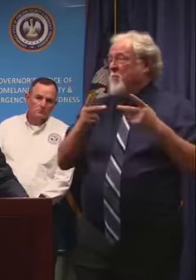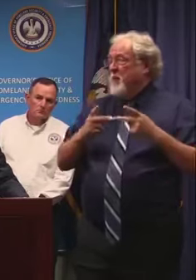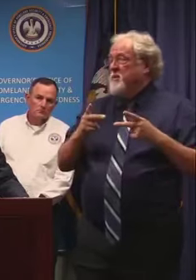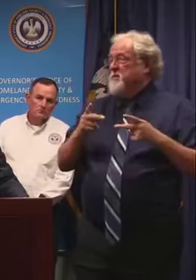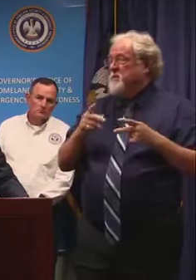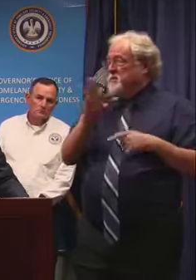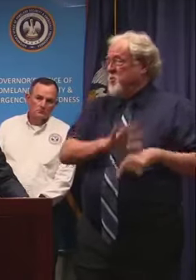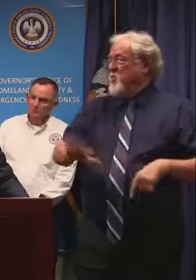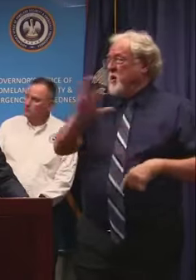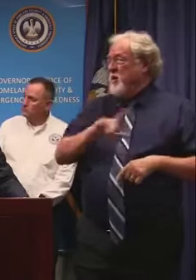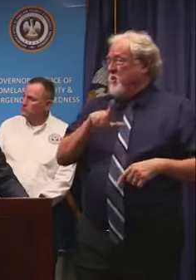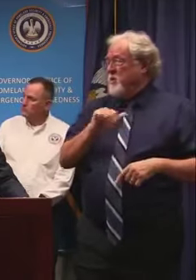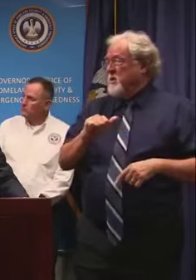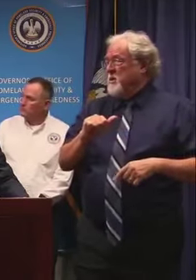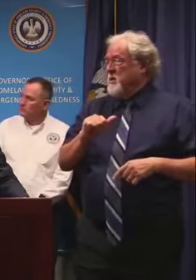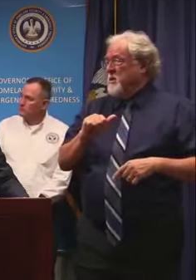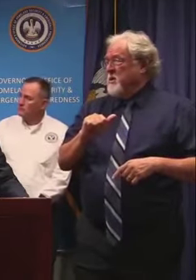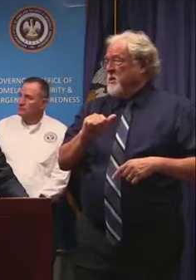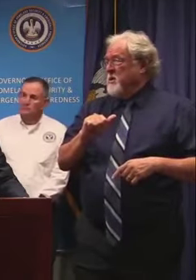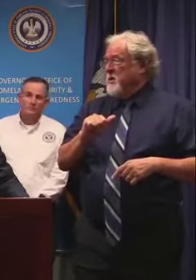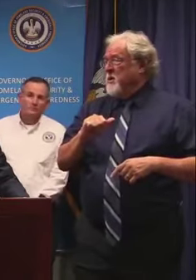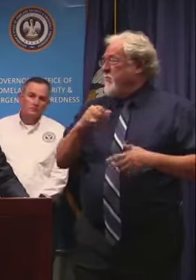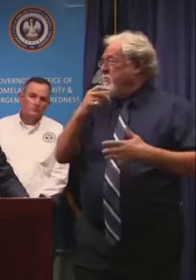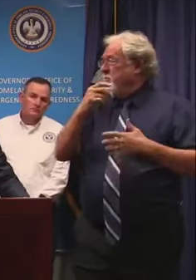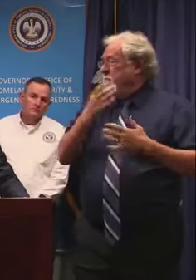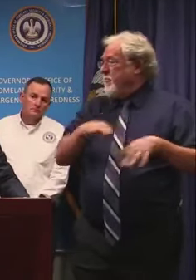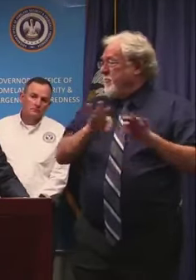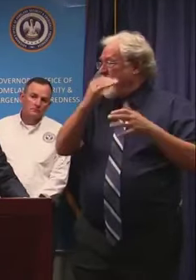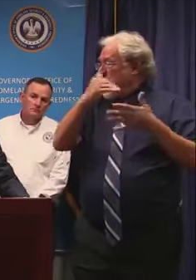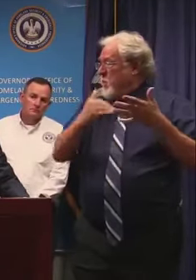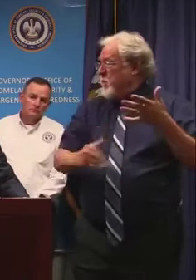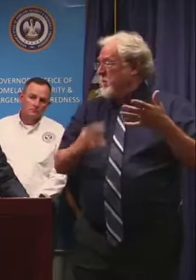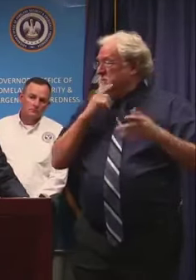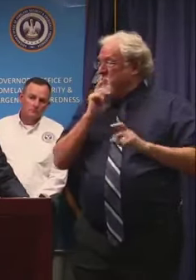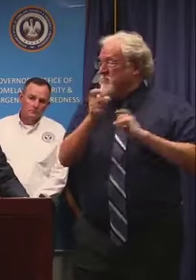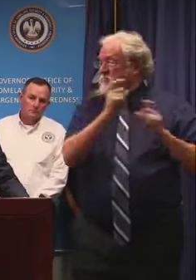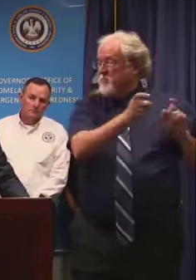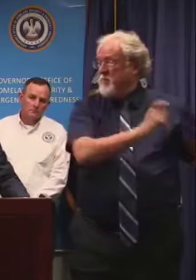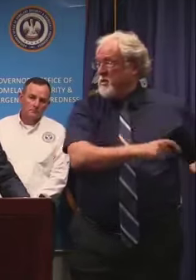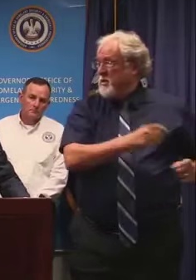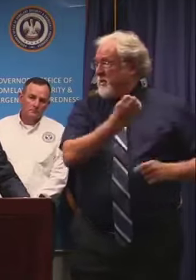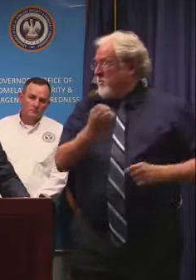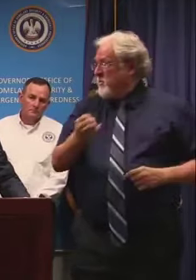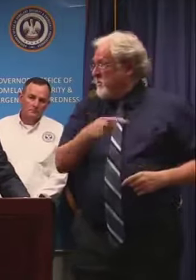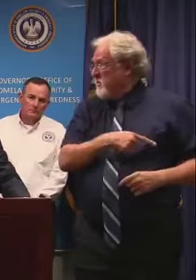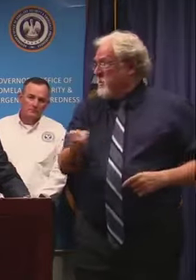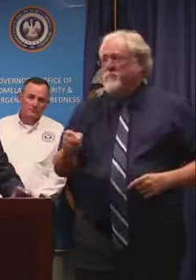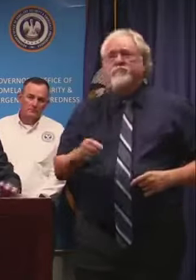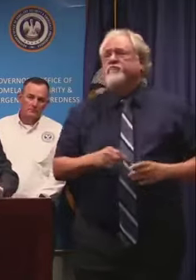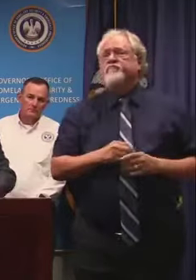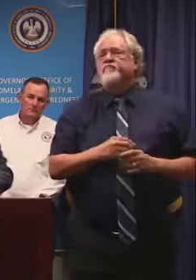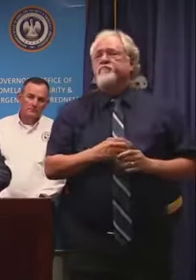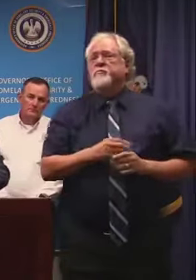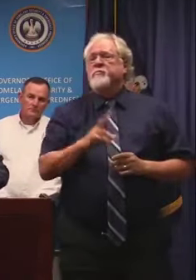out across the state that are the priorities as far as allocating these resources? No,